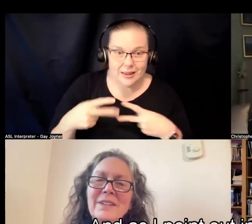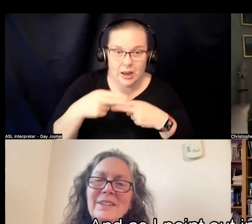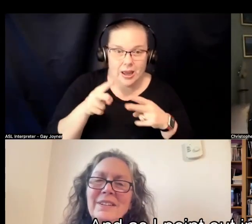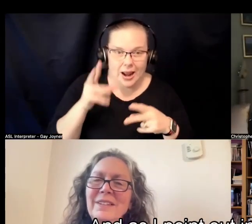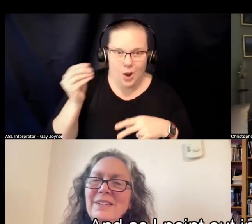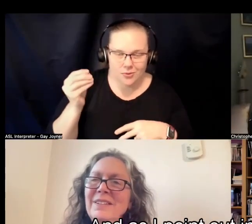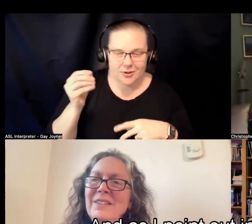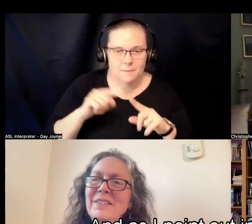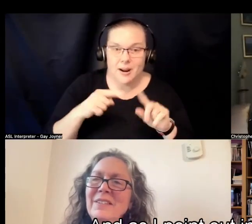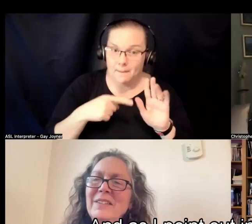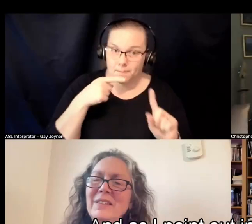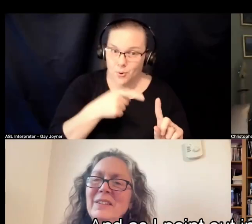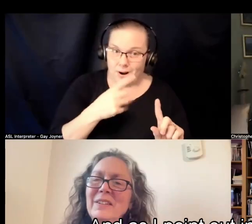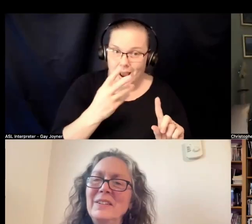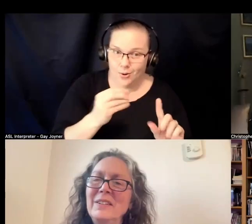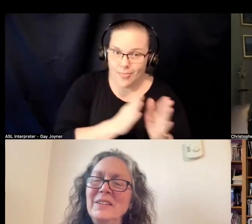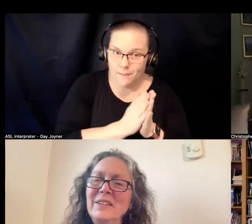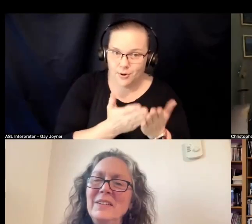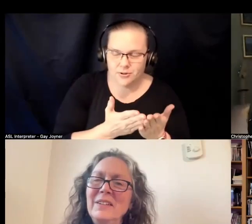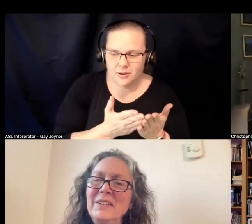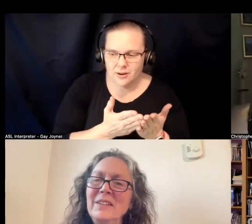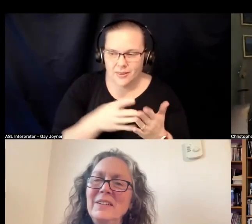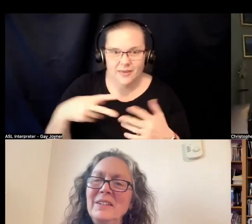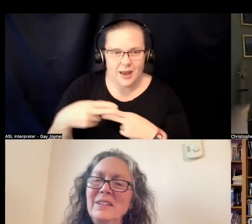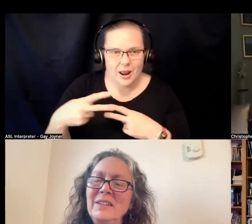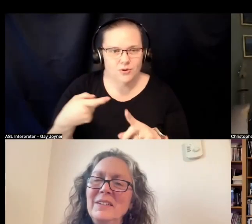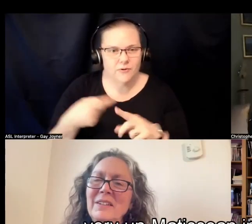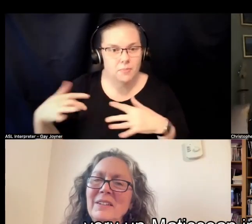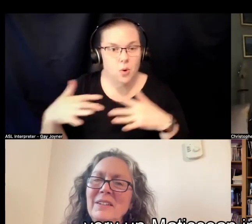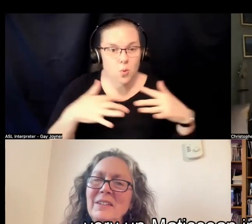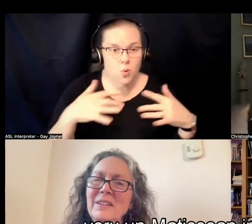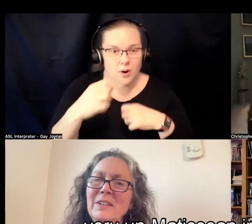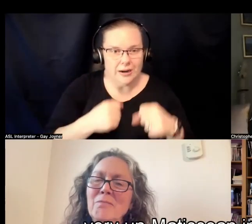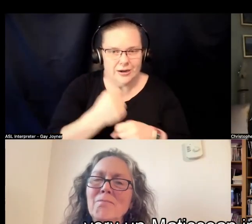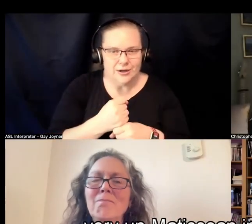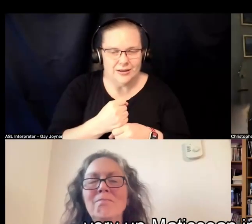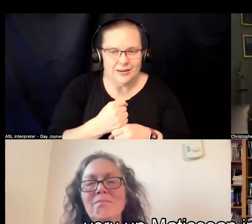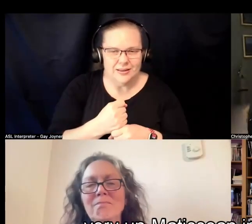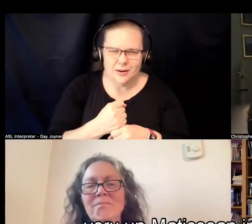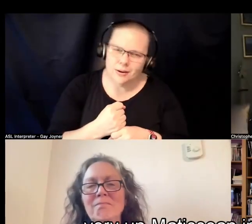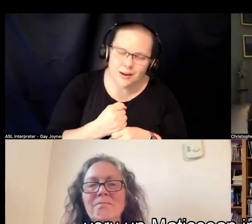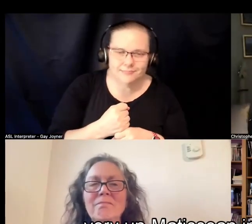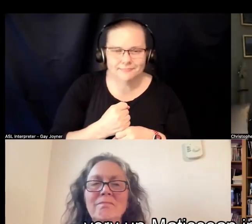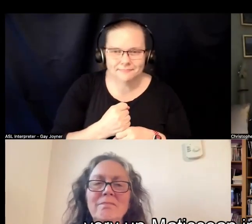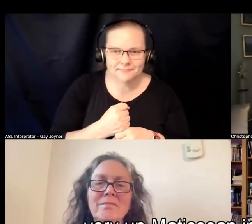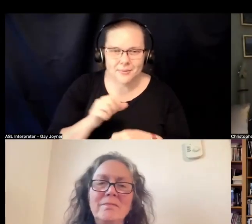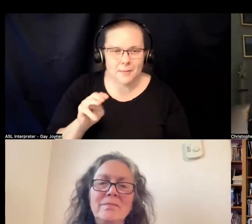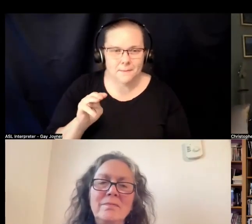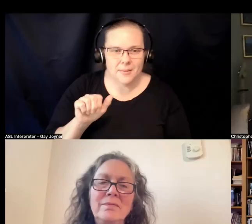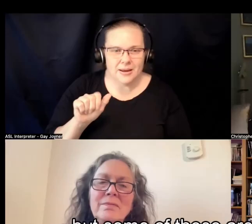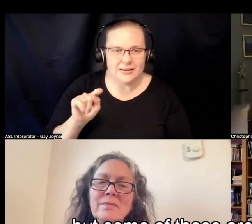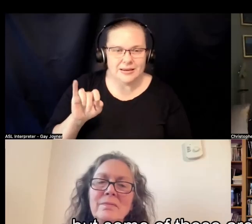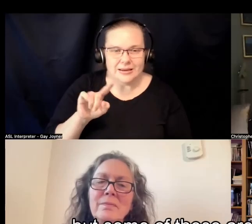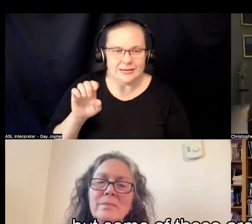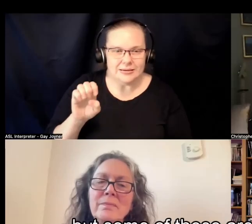the book, some of these cutouts from the war years are very un-Matisseian in a way. Like, we think of Matisse as being sort of pleasant